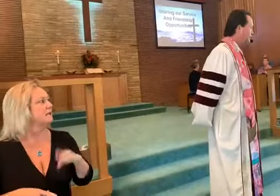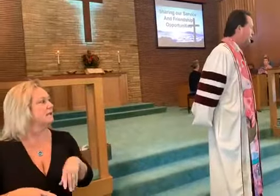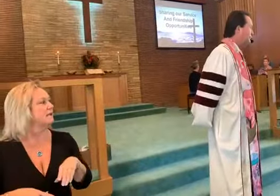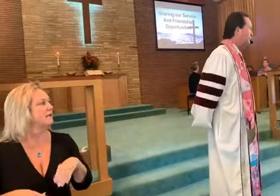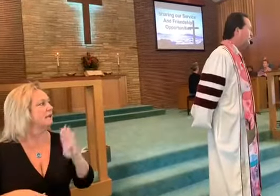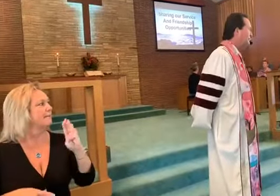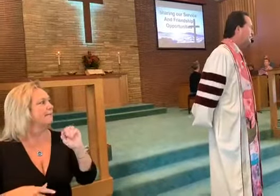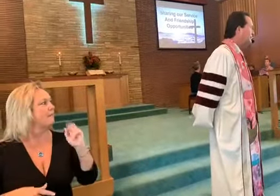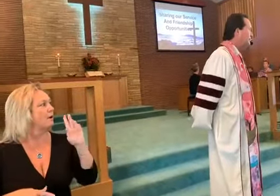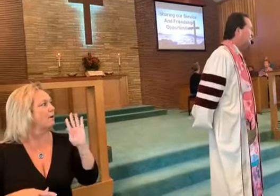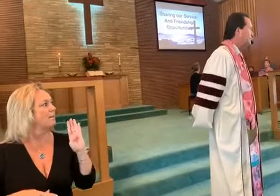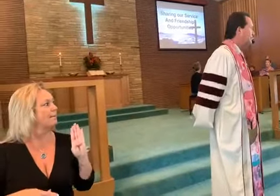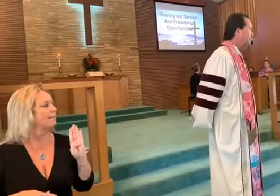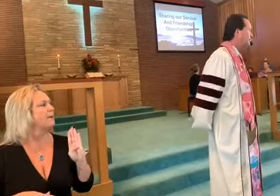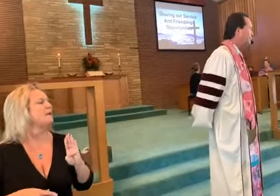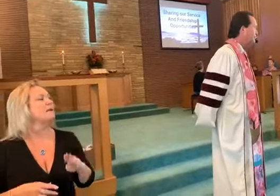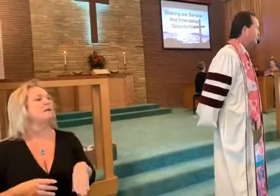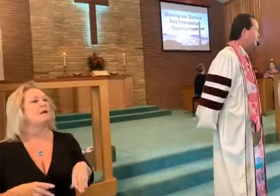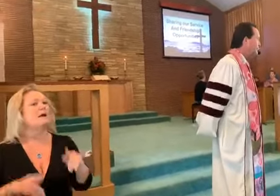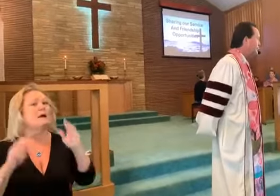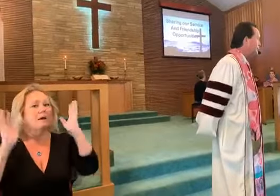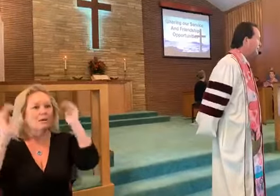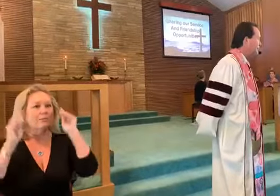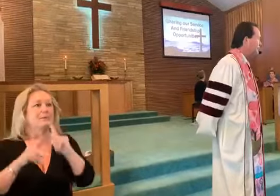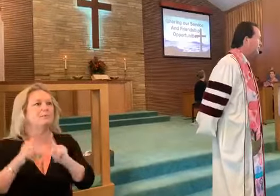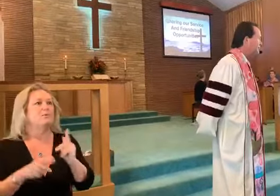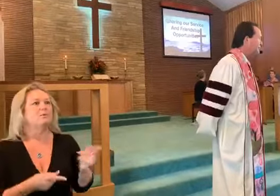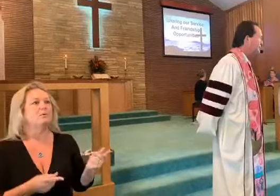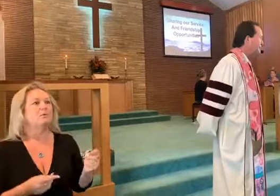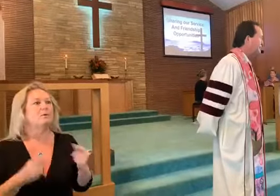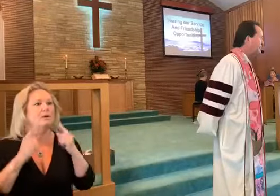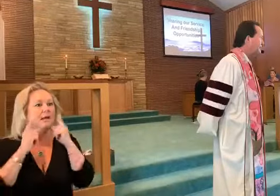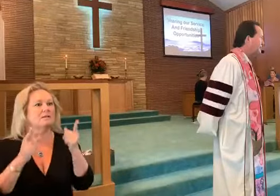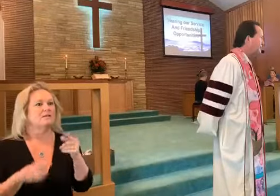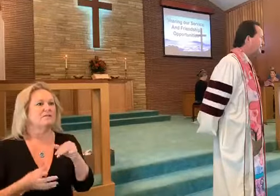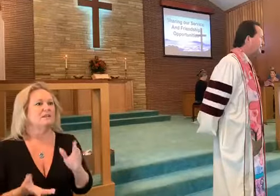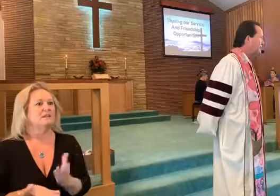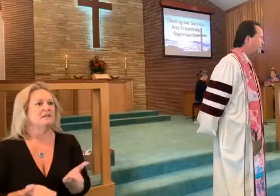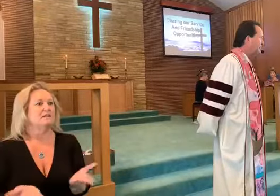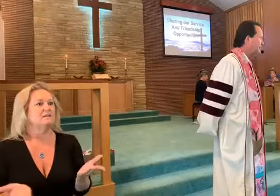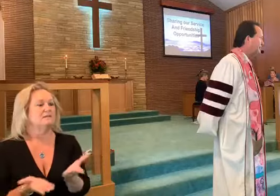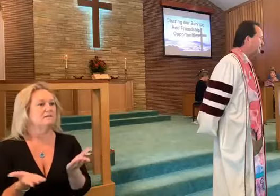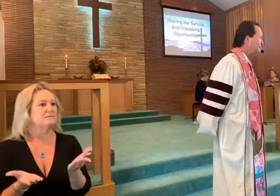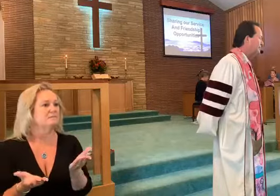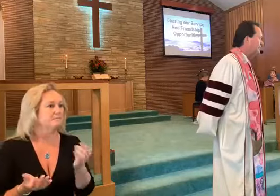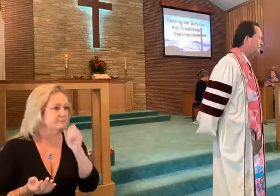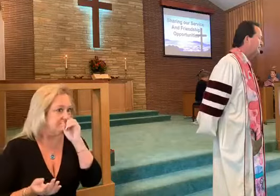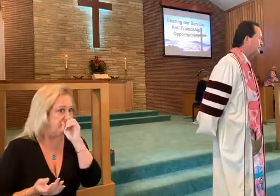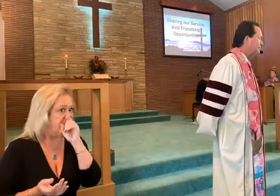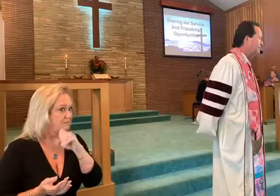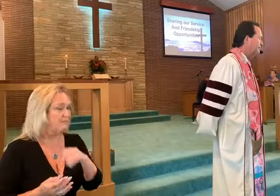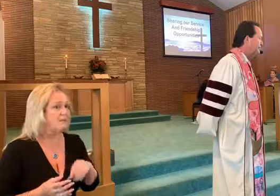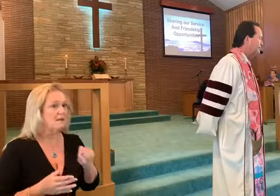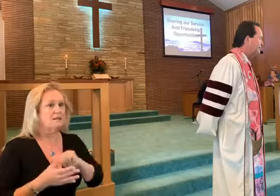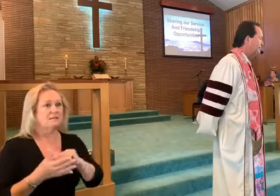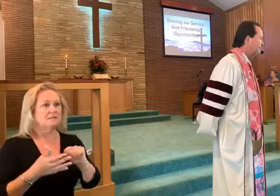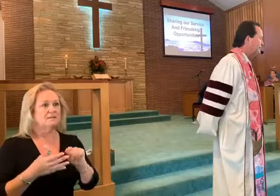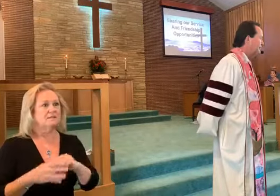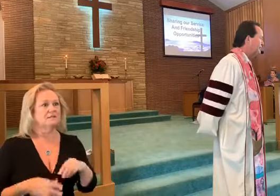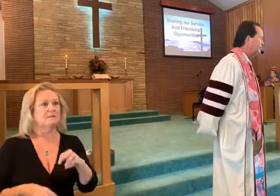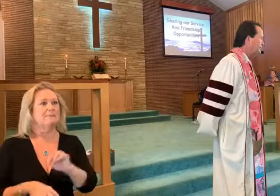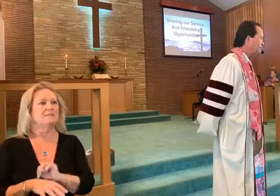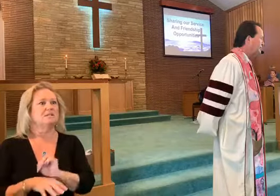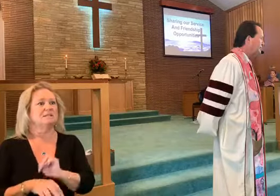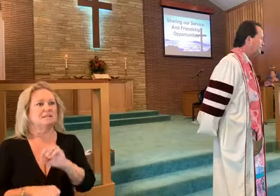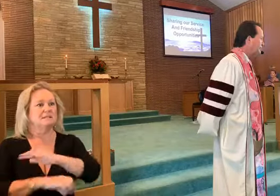hope that people will respond to this. There are sign-up forms on the table, the missions table in the hall.